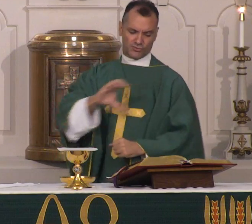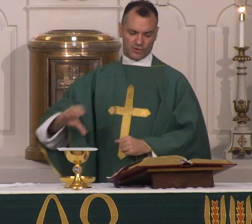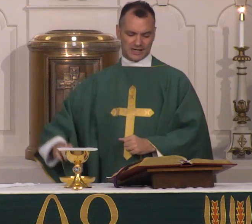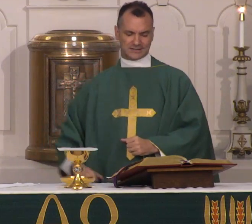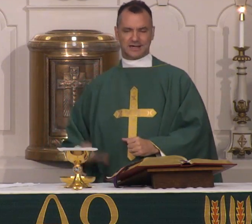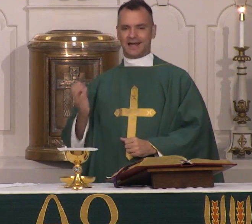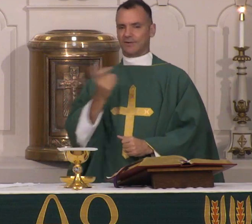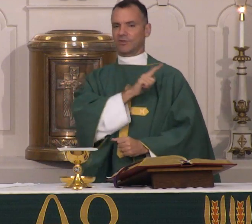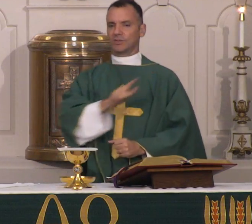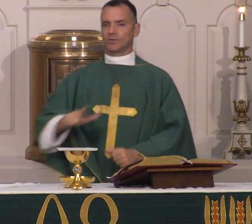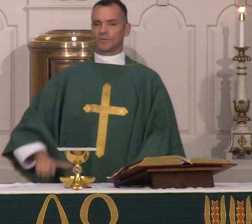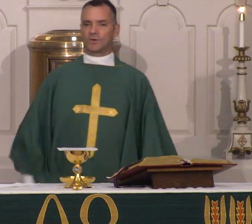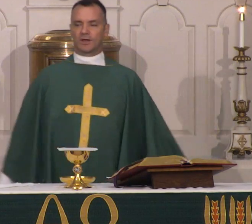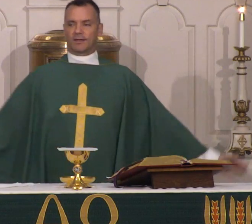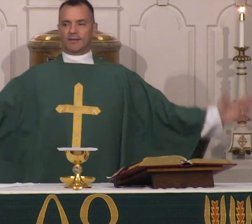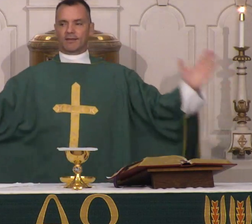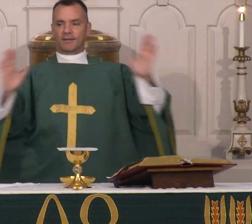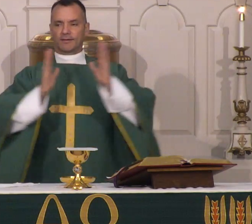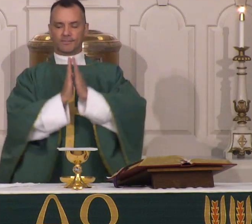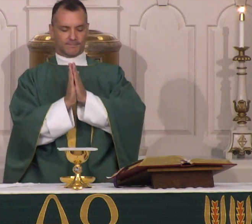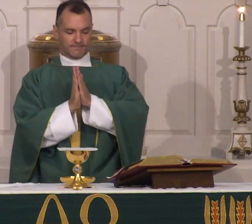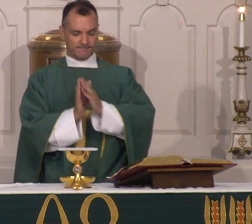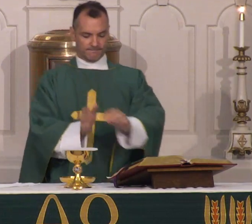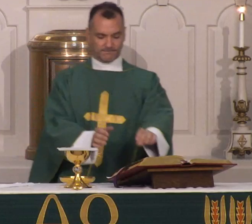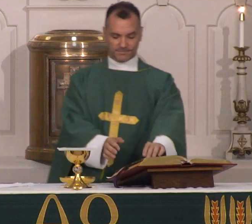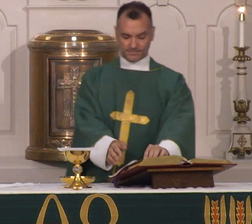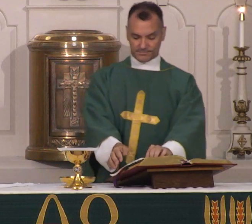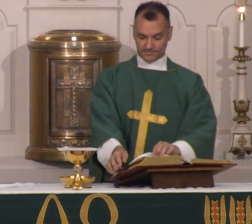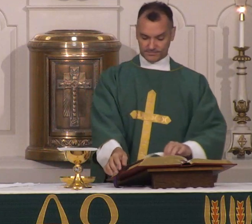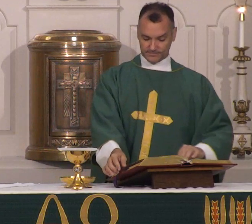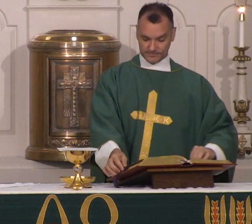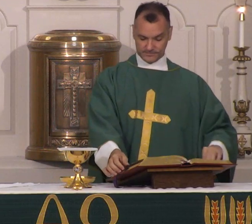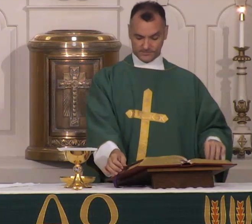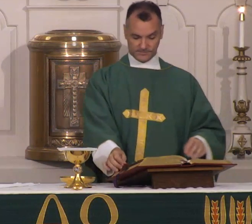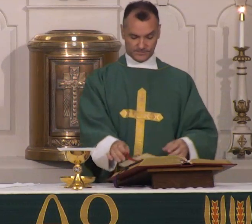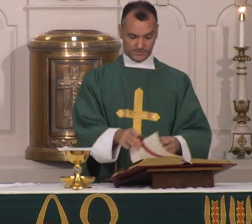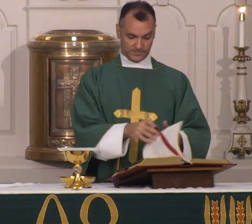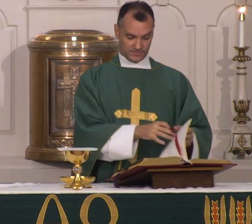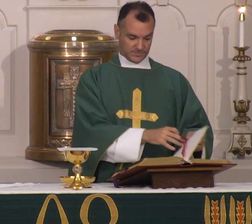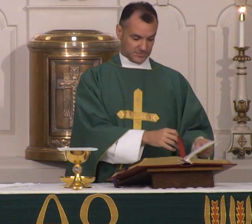Through Christ our Lord. Amen.